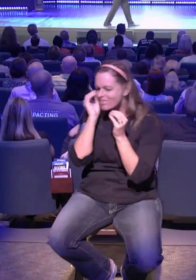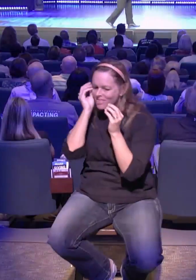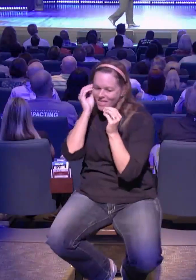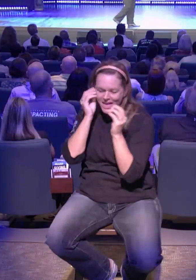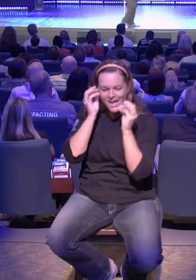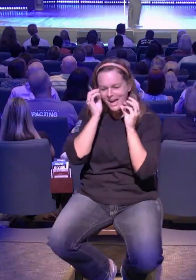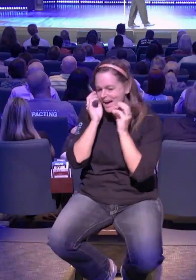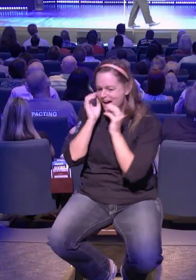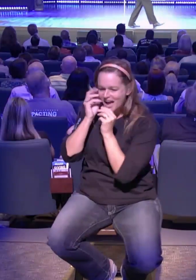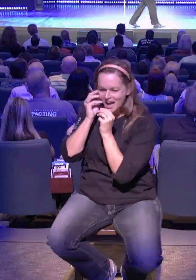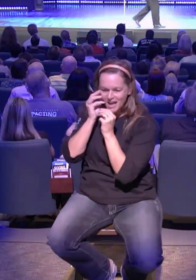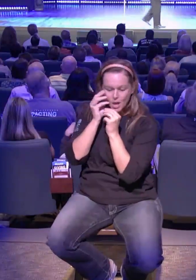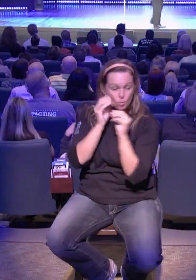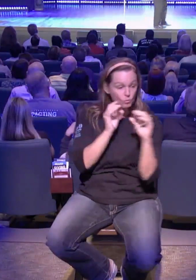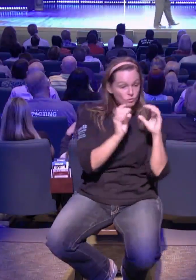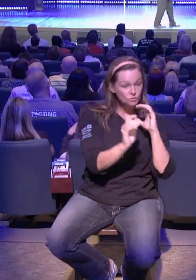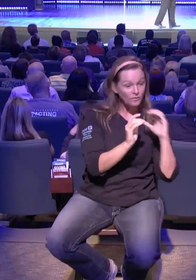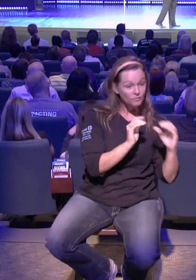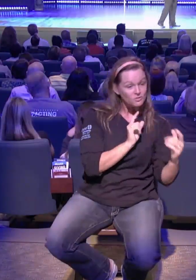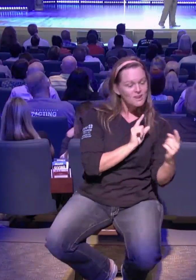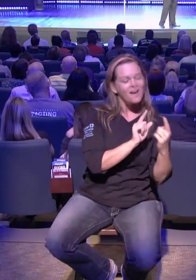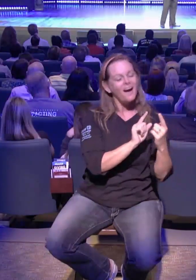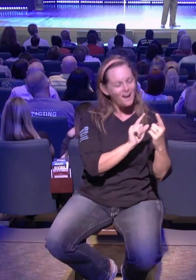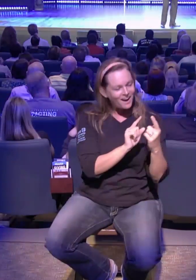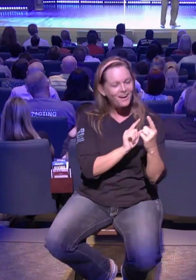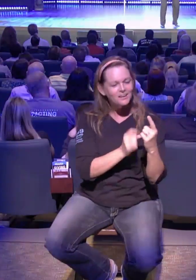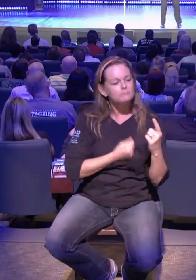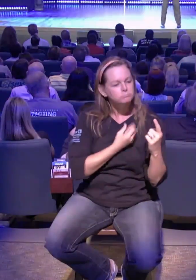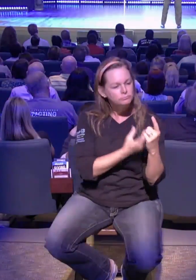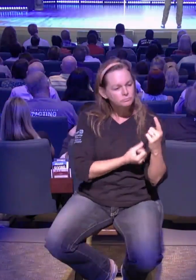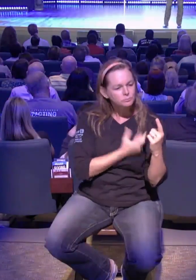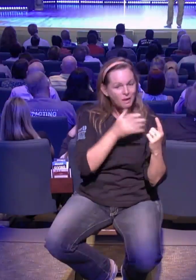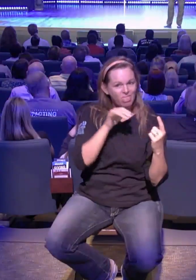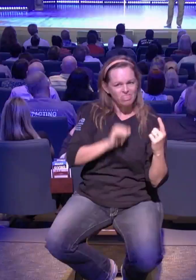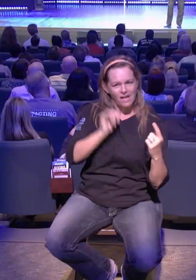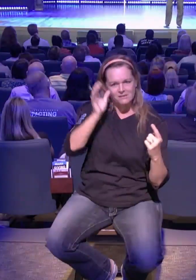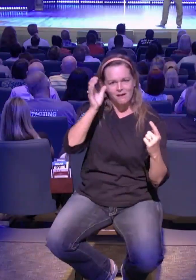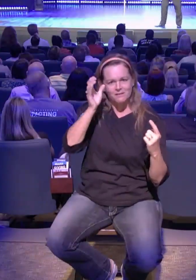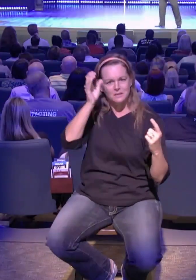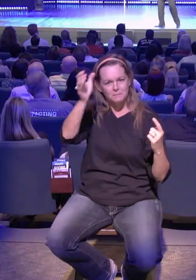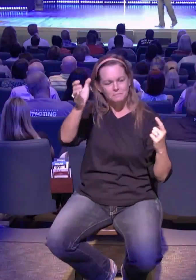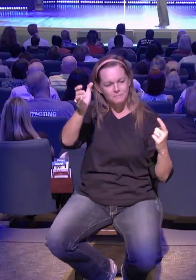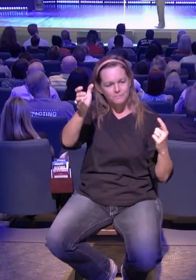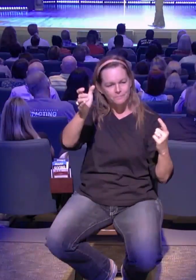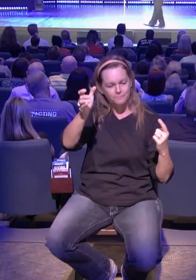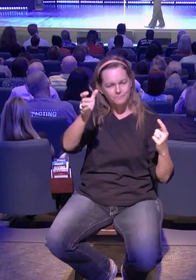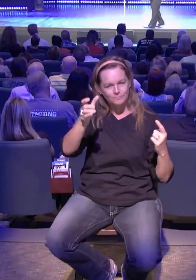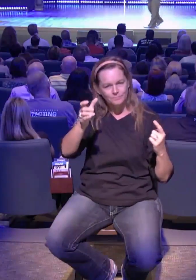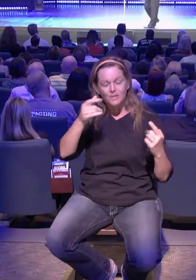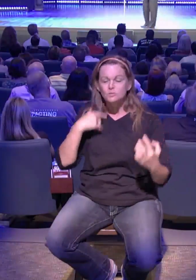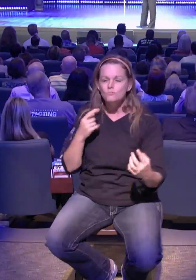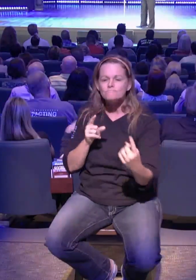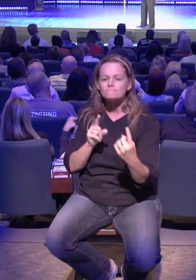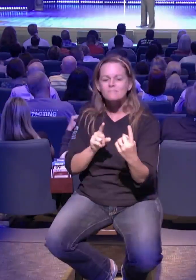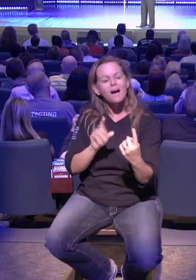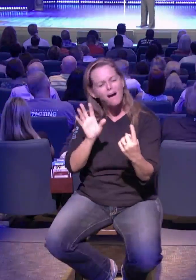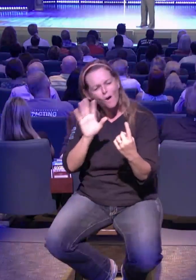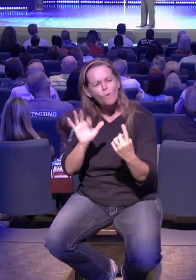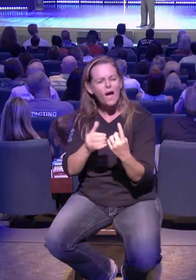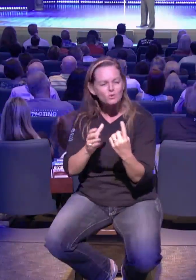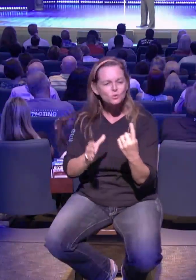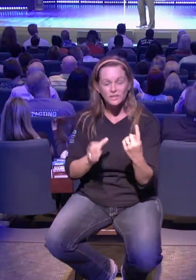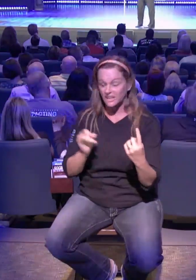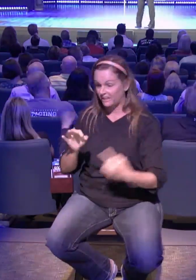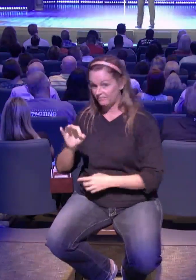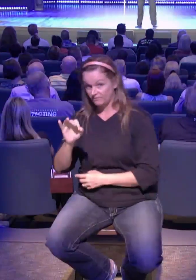will eventually come out. You cannot contain your passions. And when you spend time with Jesus and that becomes your passion,